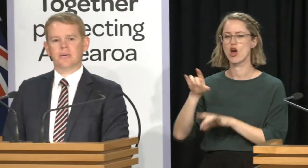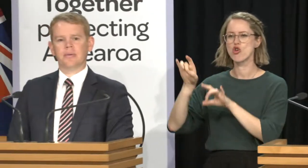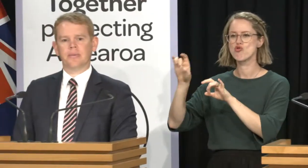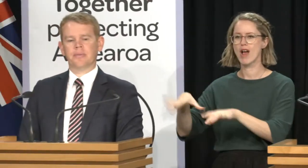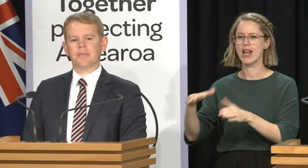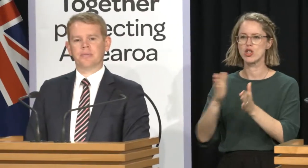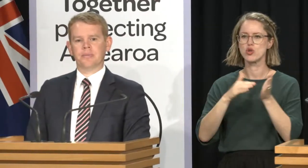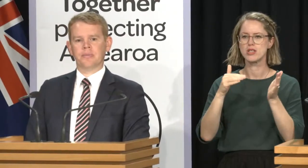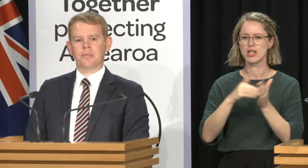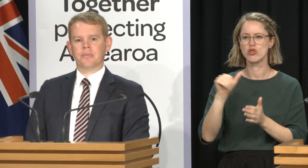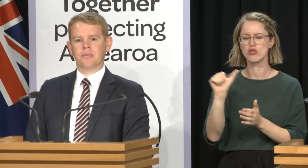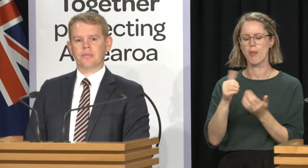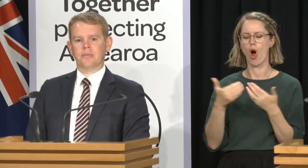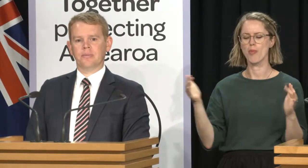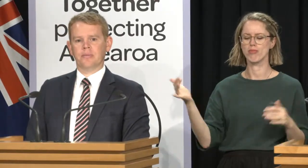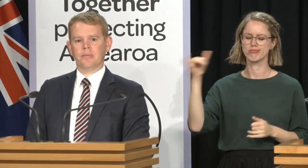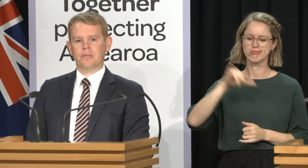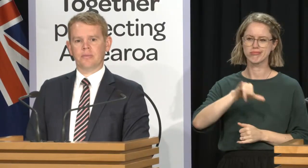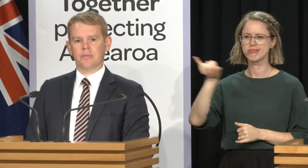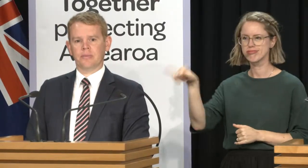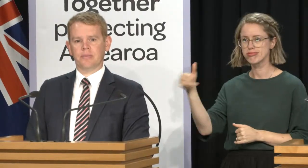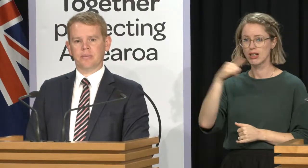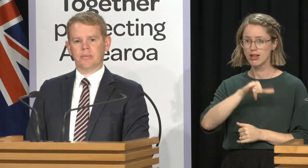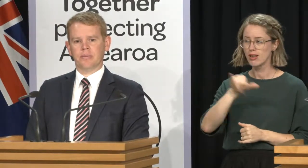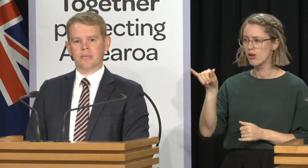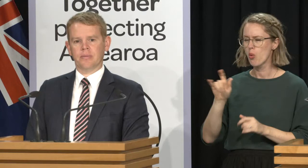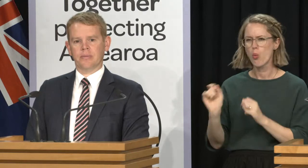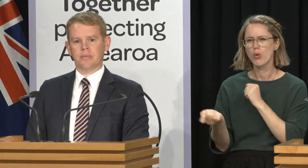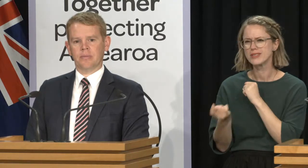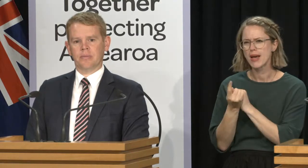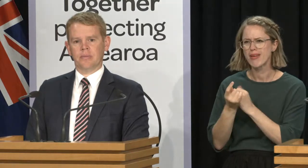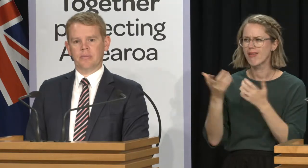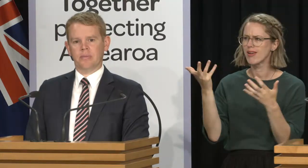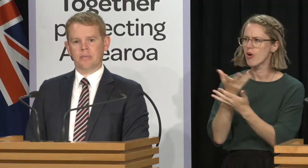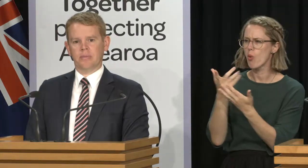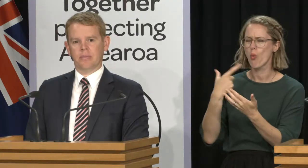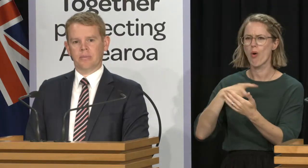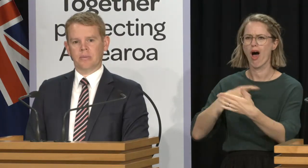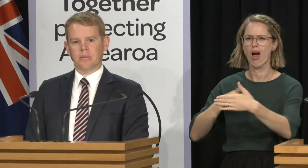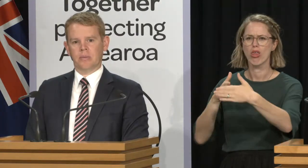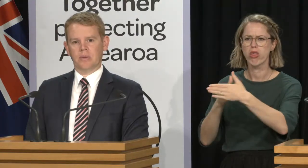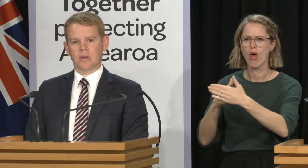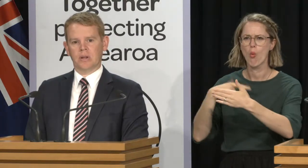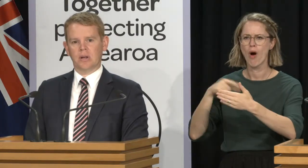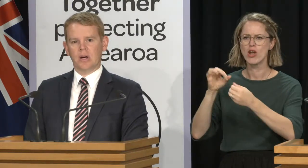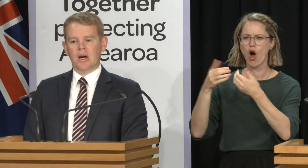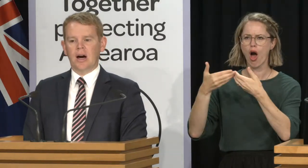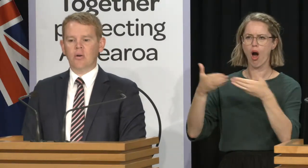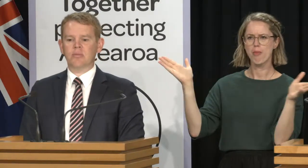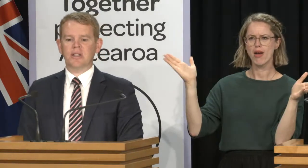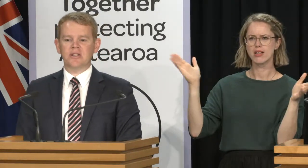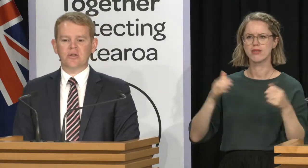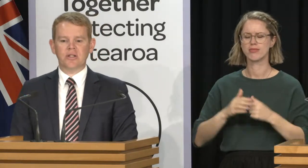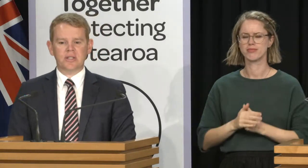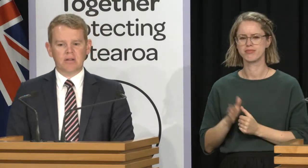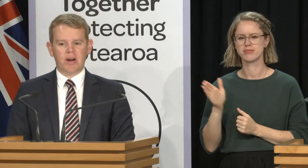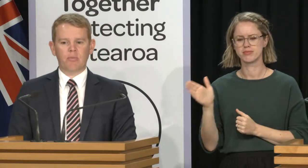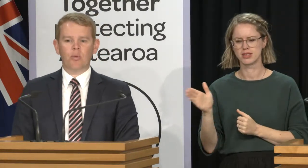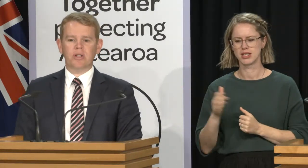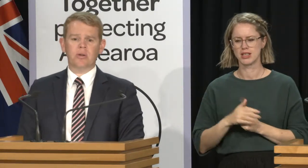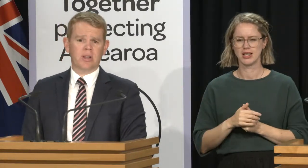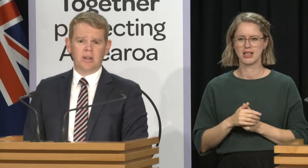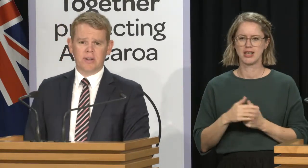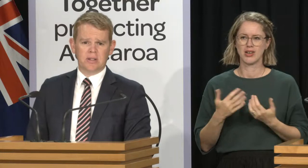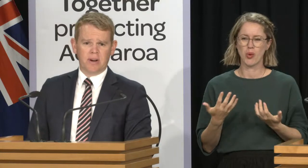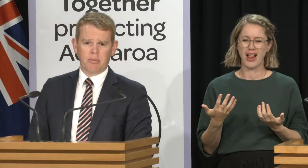opened. Can you report any progress on negotiations on this? What's currently stopping the bubble from being operational? Ultimately, certainty around